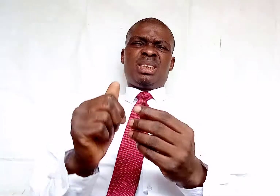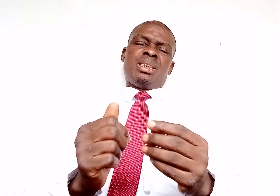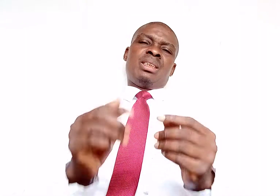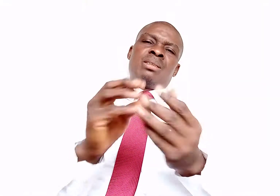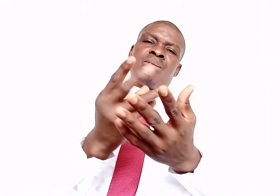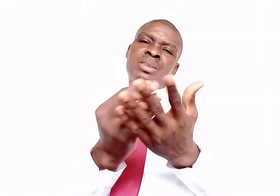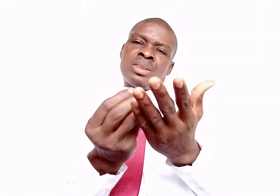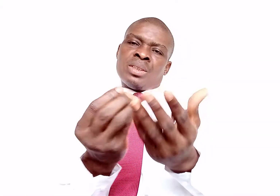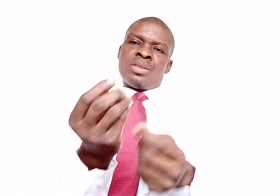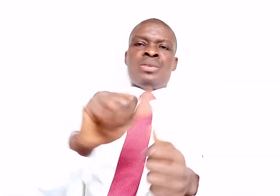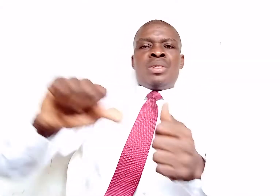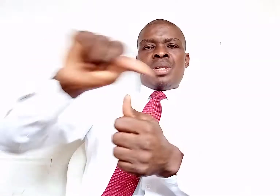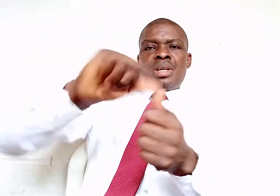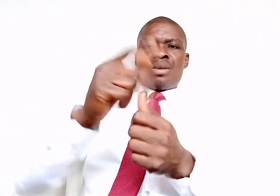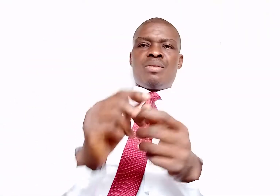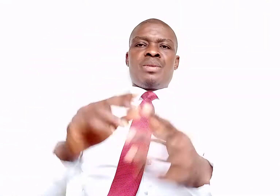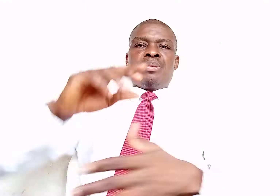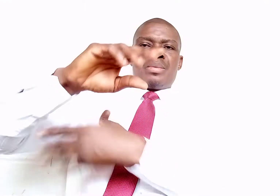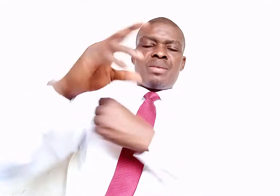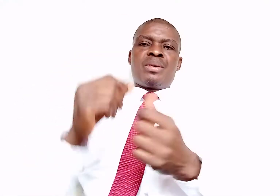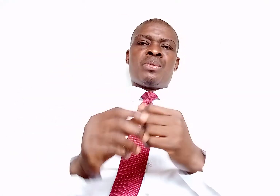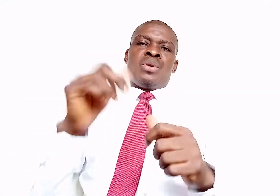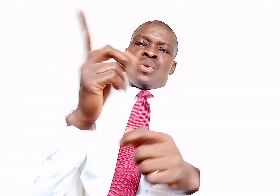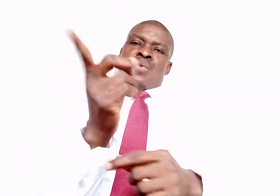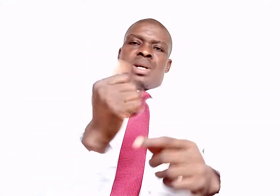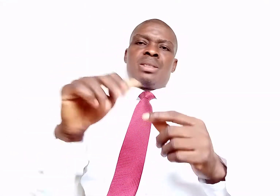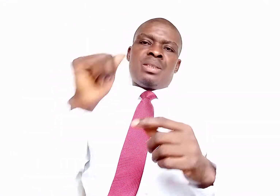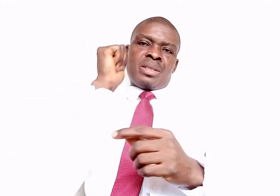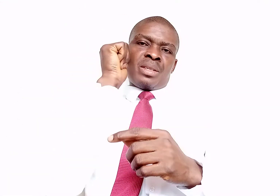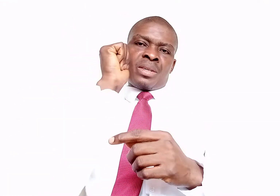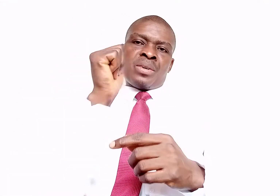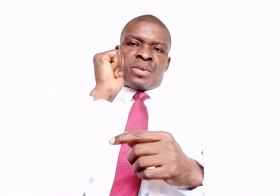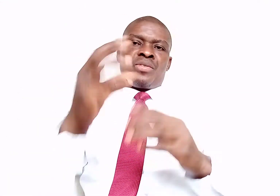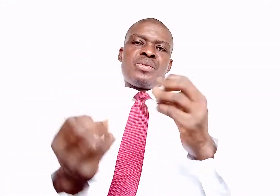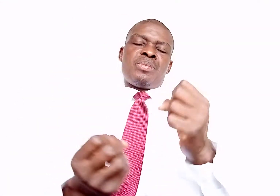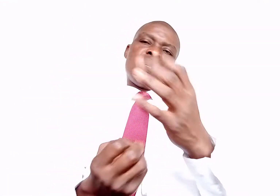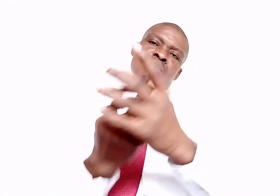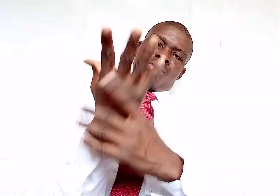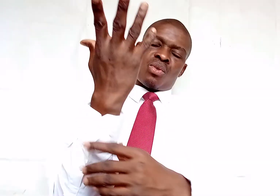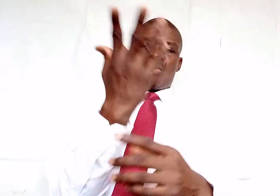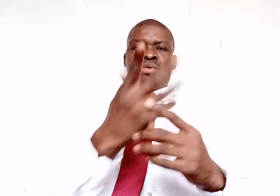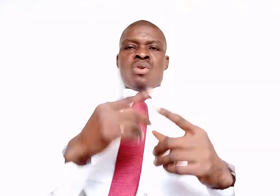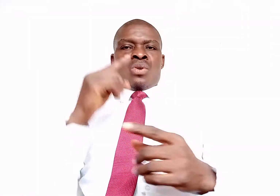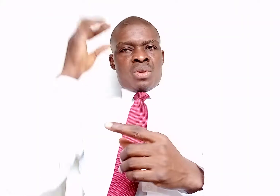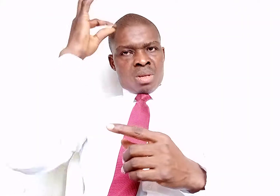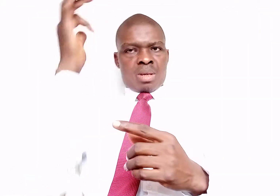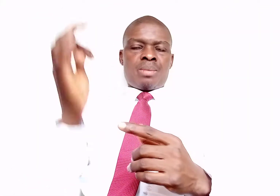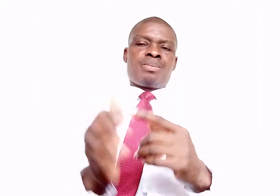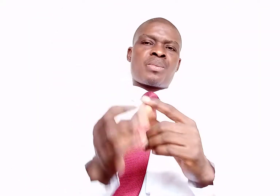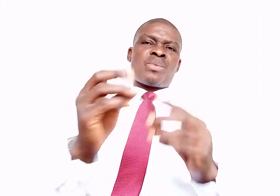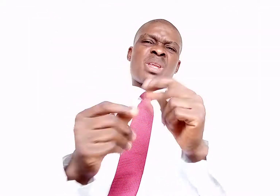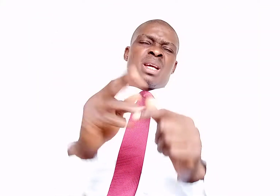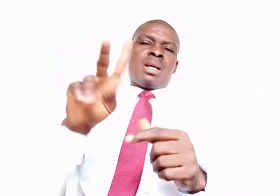area on the pelvic bone where females typically grow pubic hair. Labia